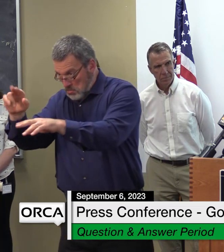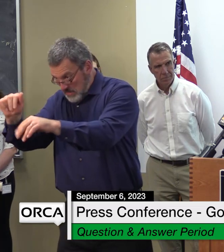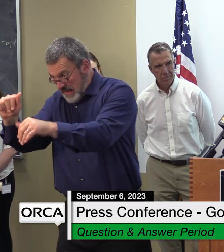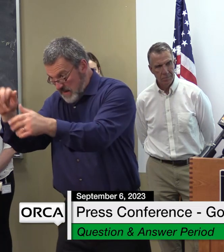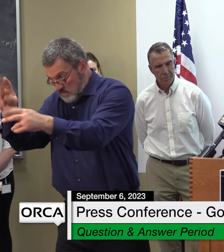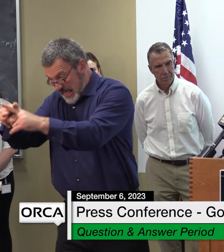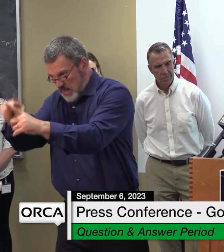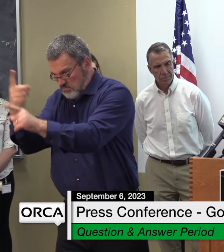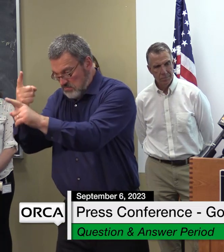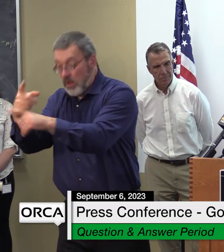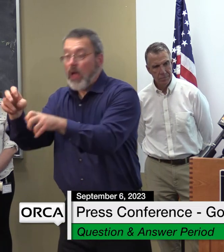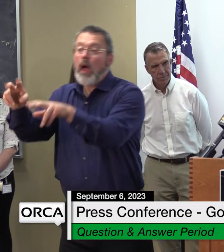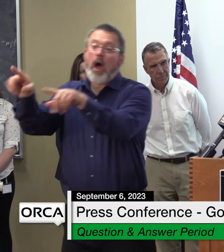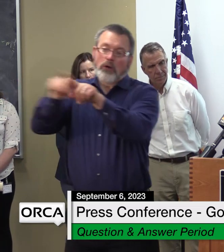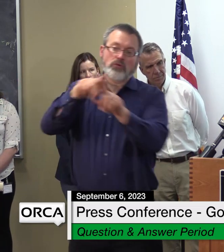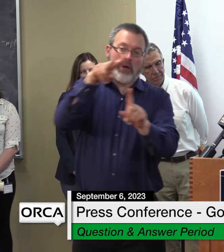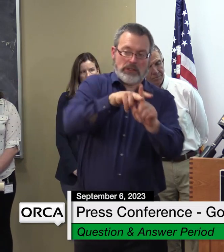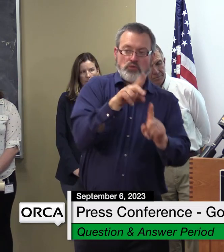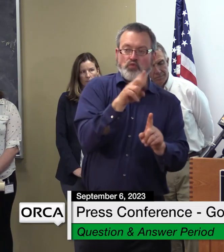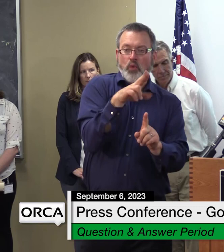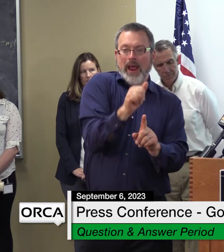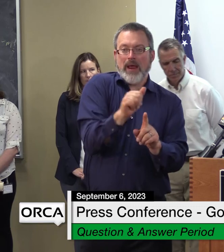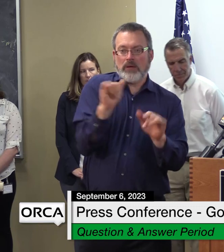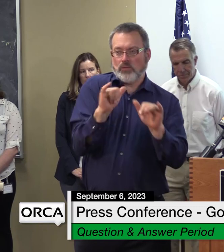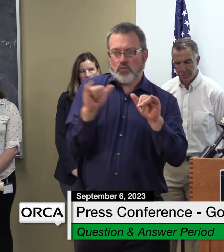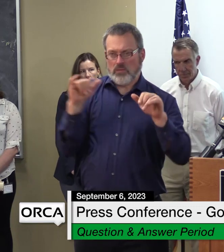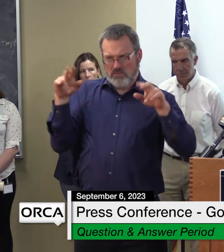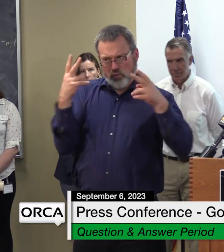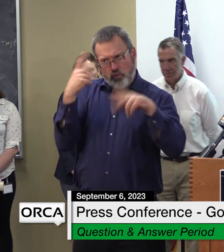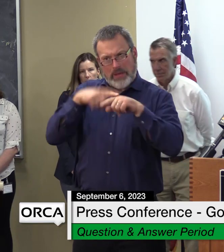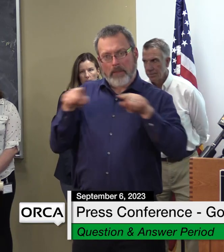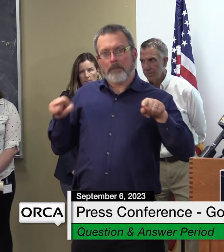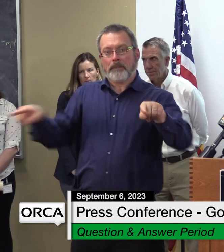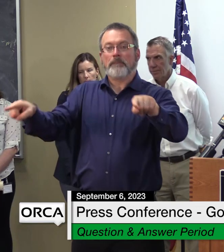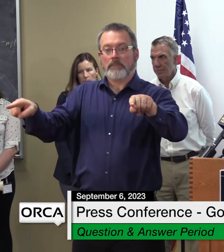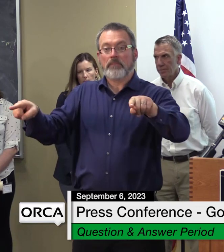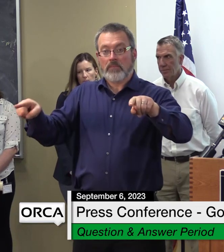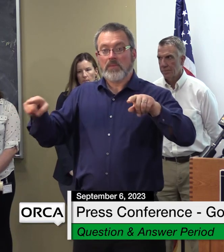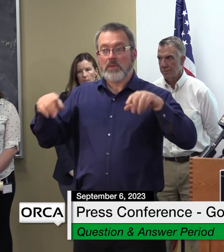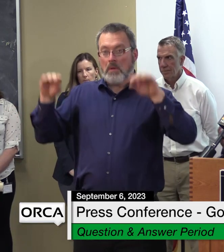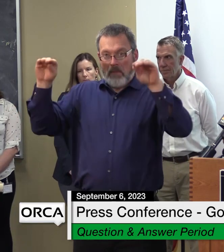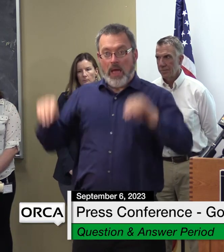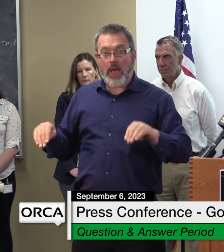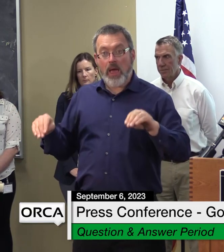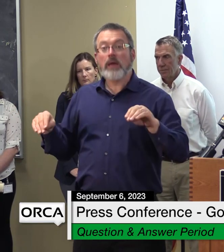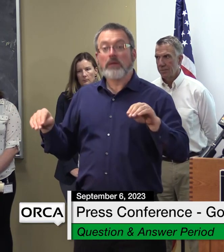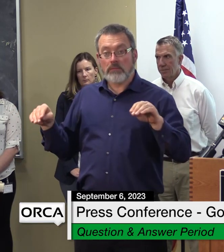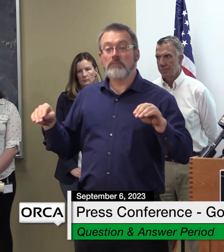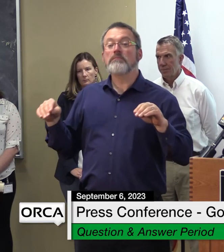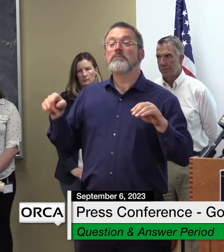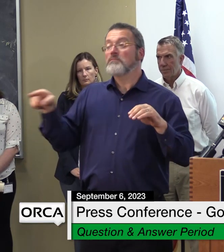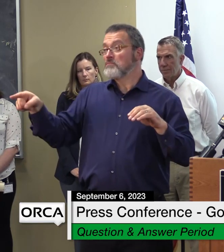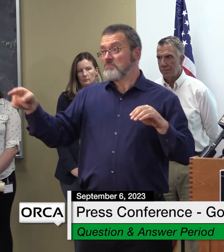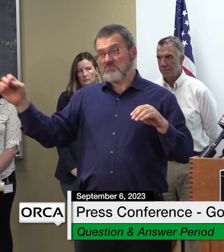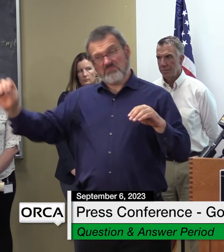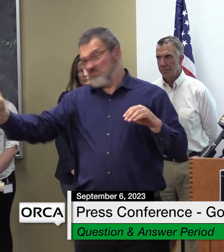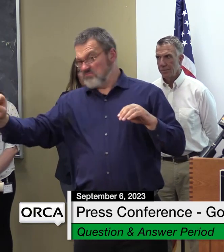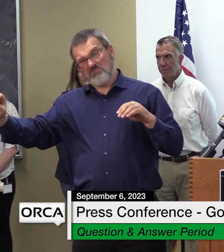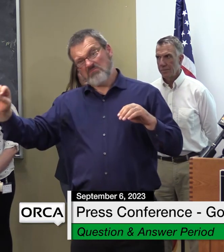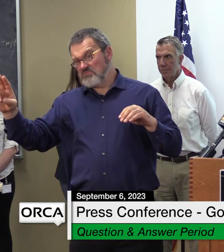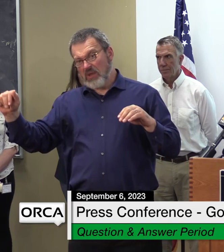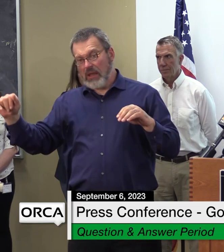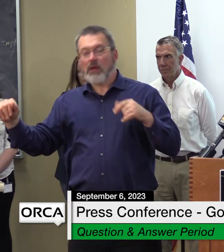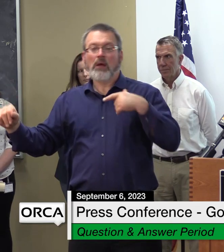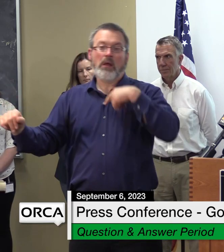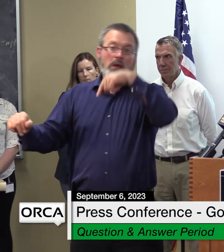first. We must review their application. And if they're not eligible for regular unemployment, then they can potentially become eligible